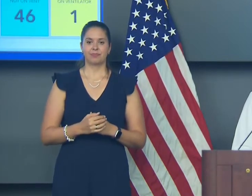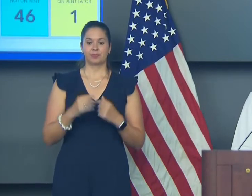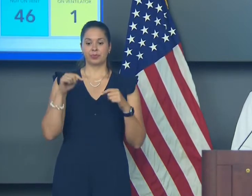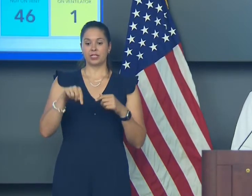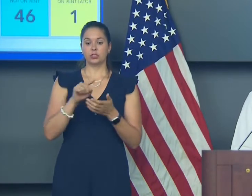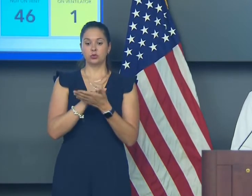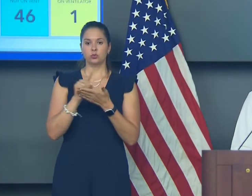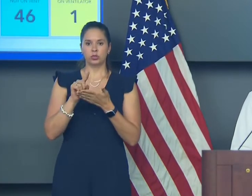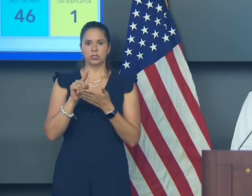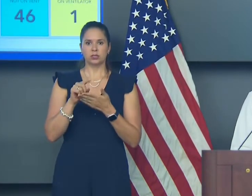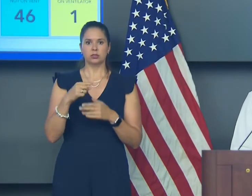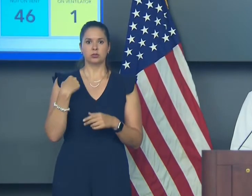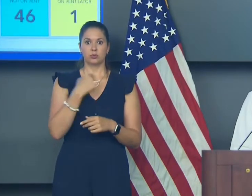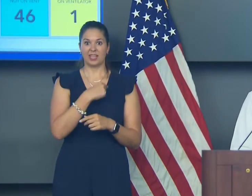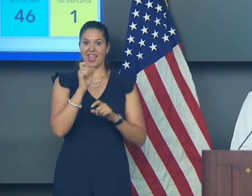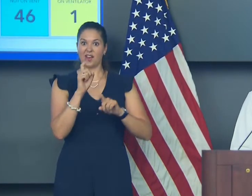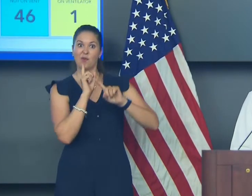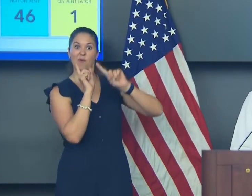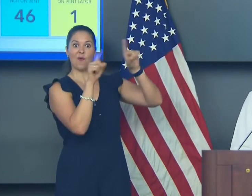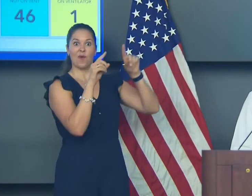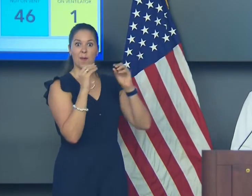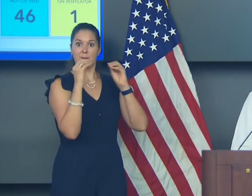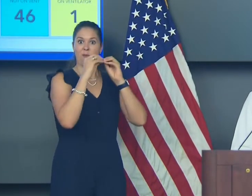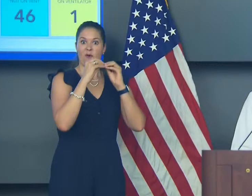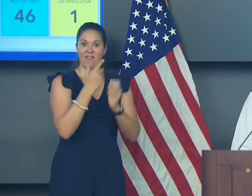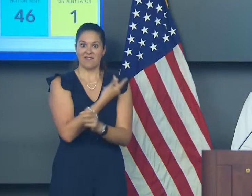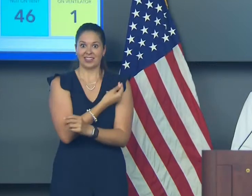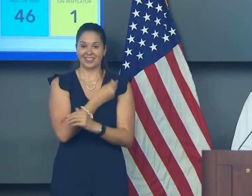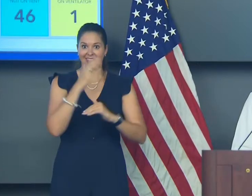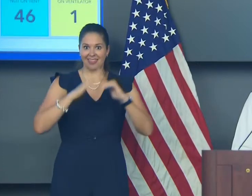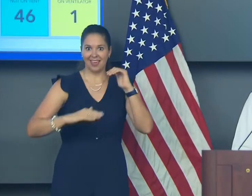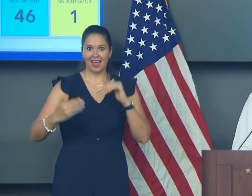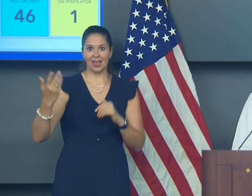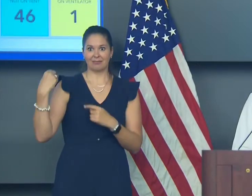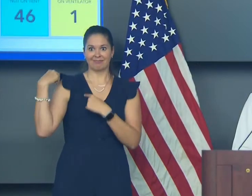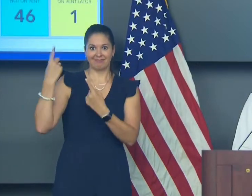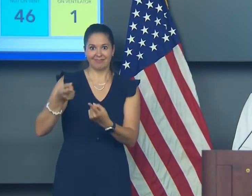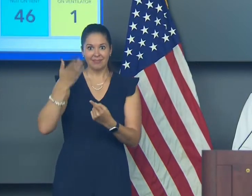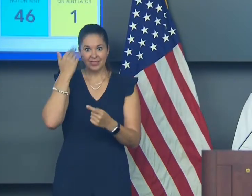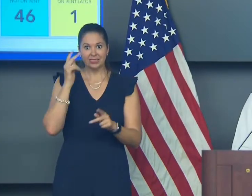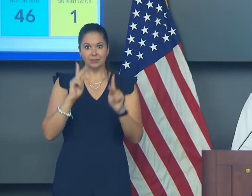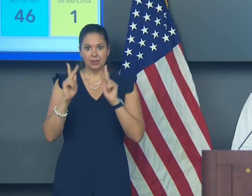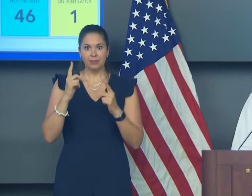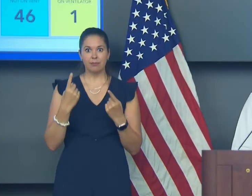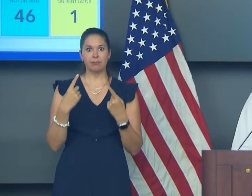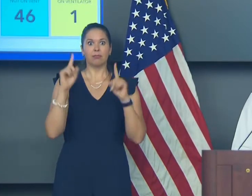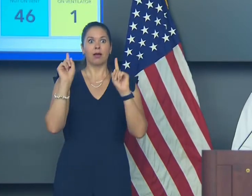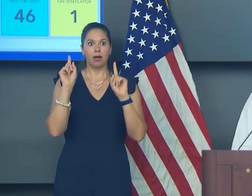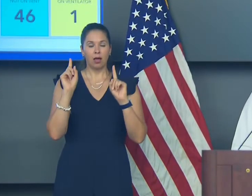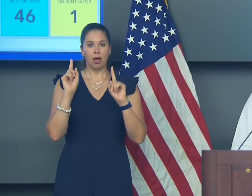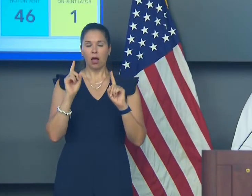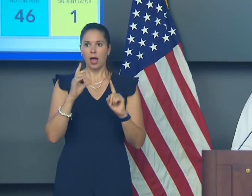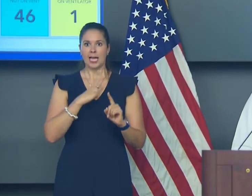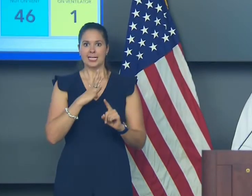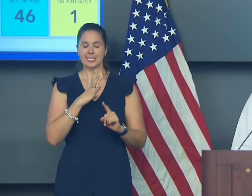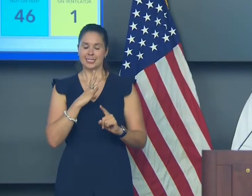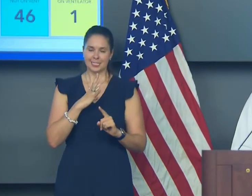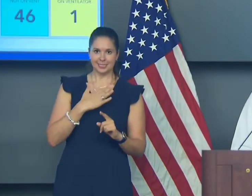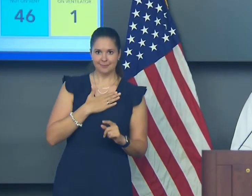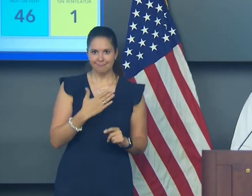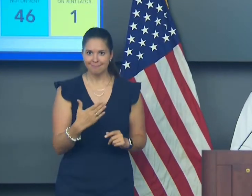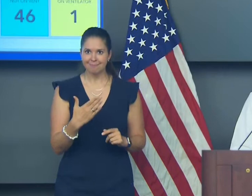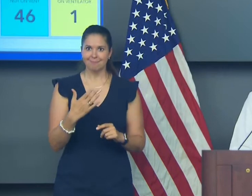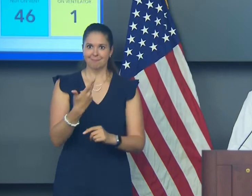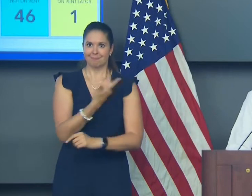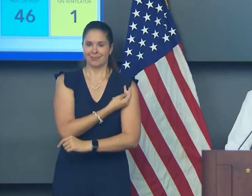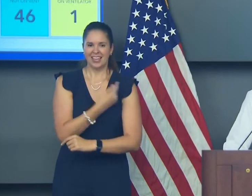This week, we actually had to order more vaccines than we've been ordering in the past because individuals are choosing to receive their